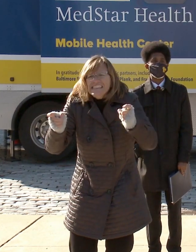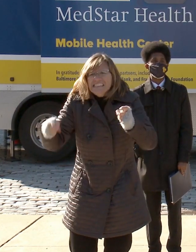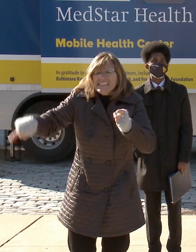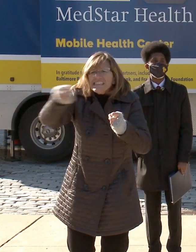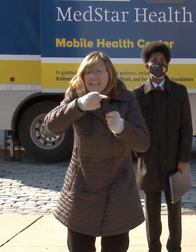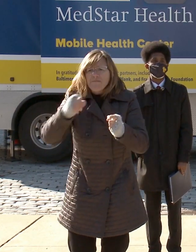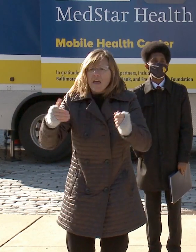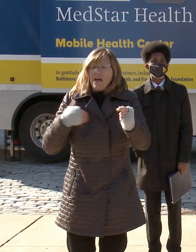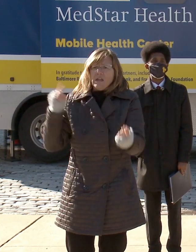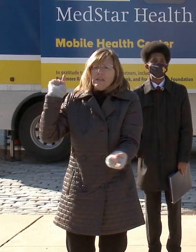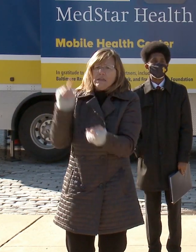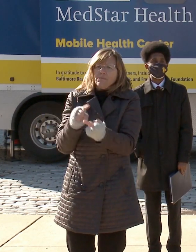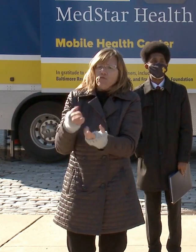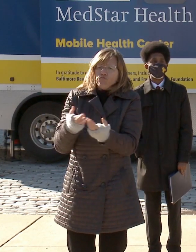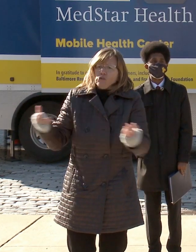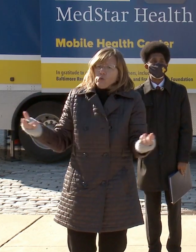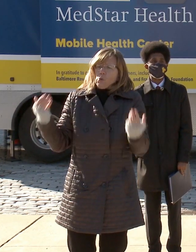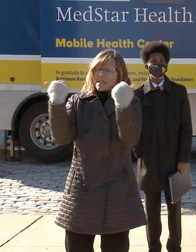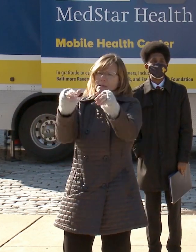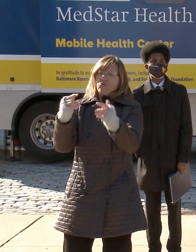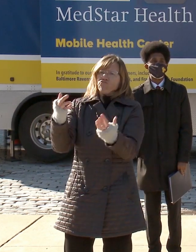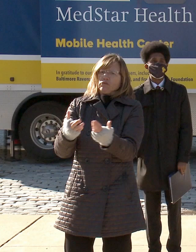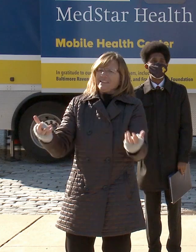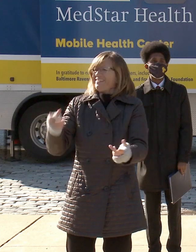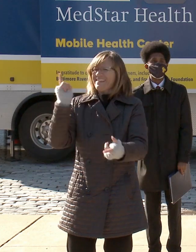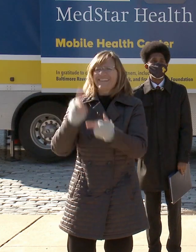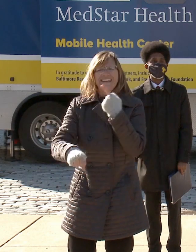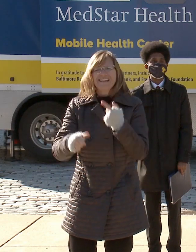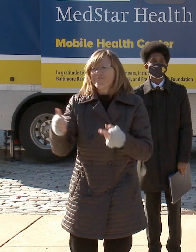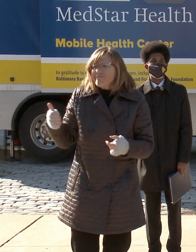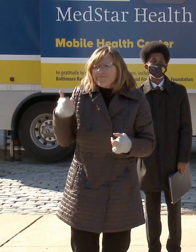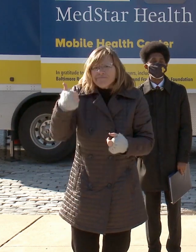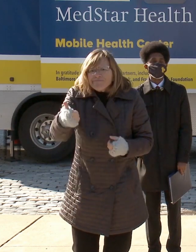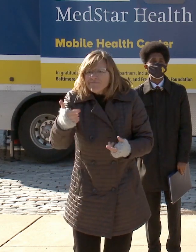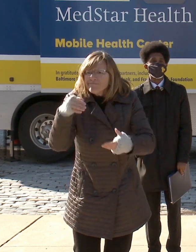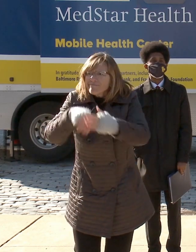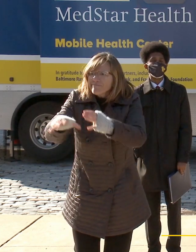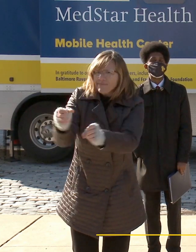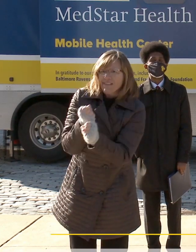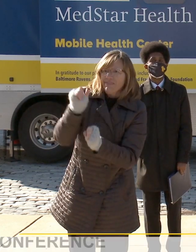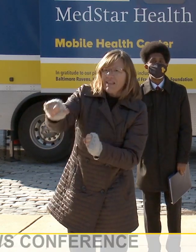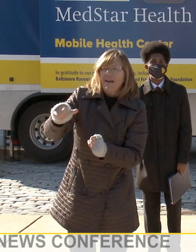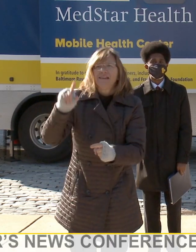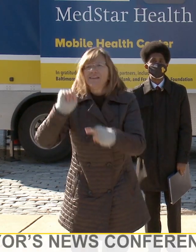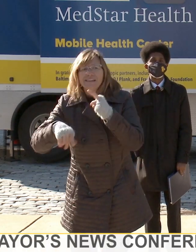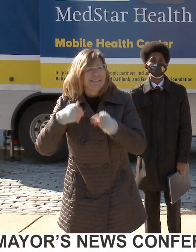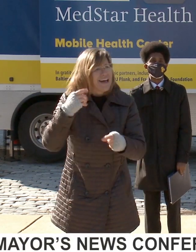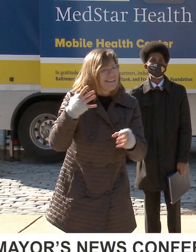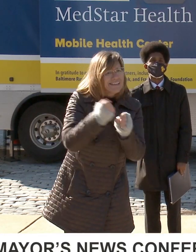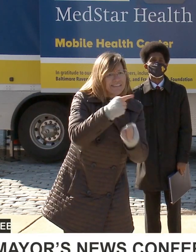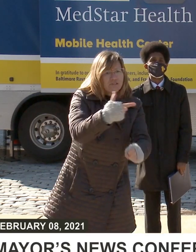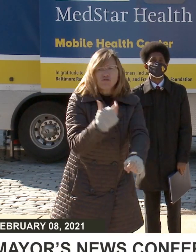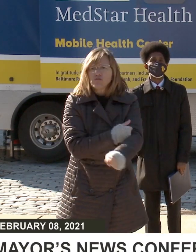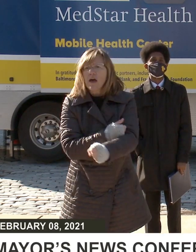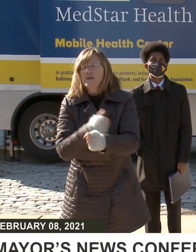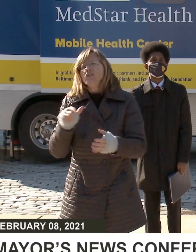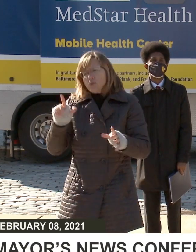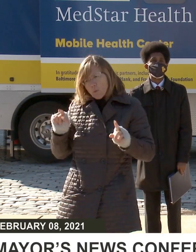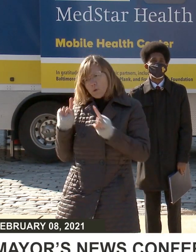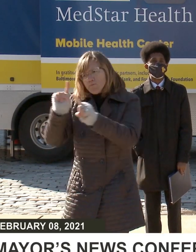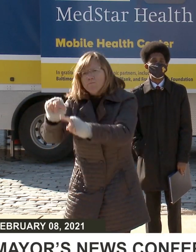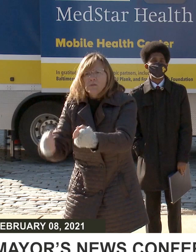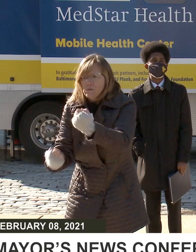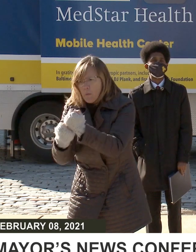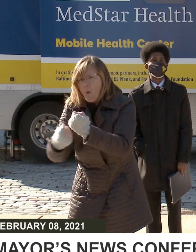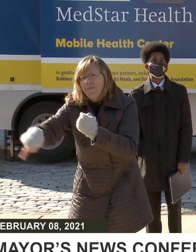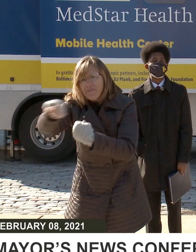up online for an appointment, or those with the inability to travel to a mass vaccination site cannot be overstated. We know that there have been